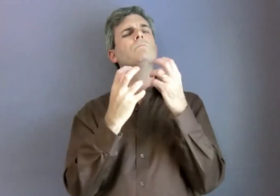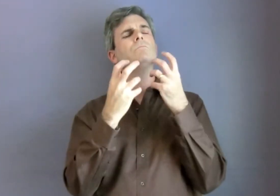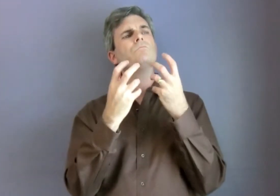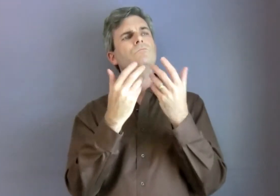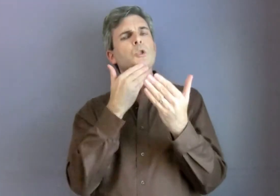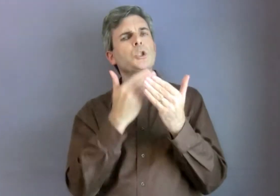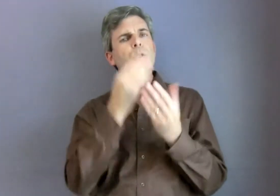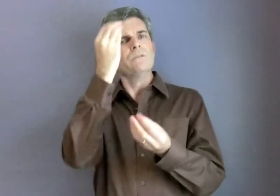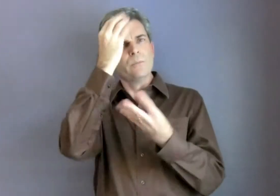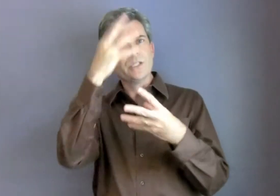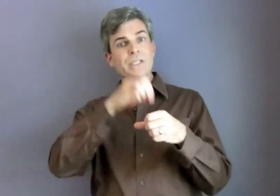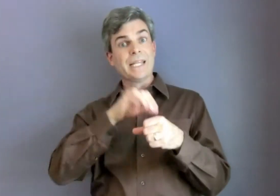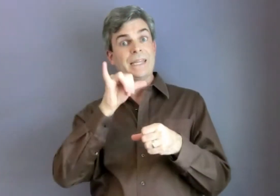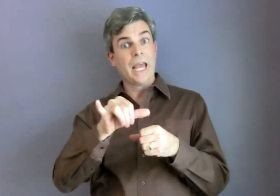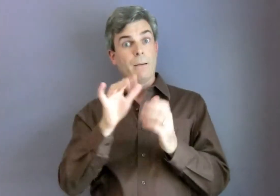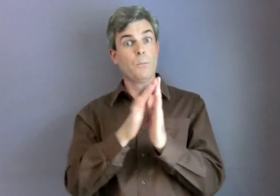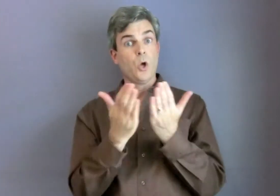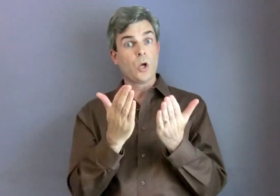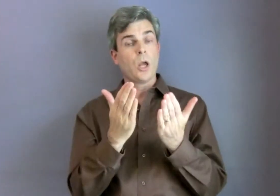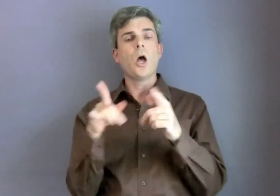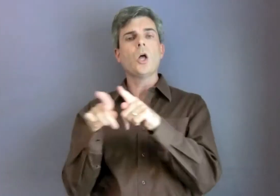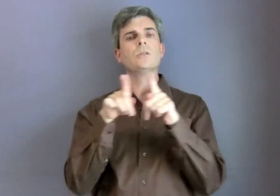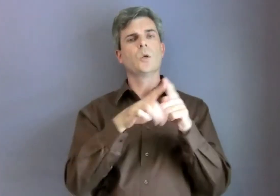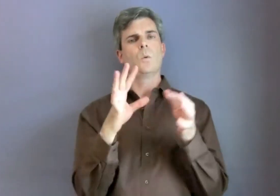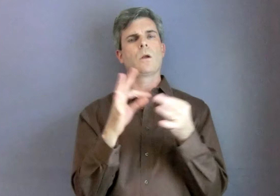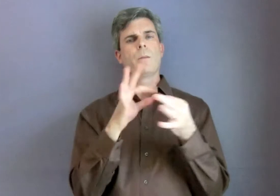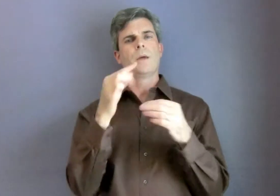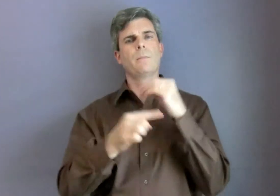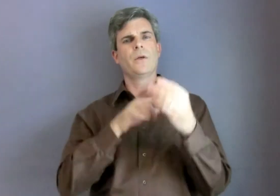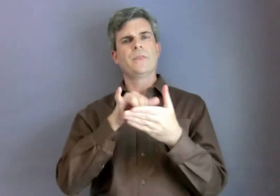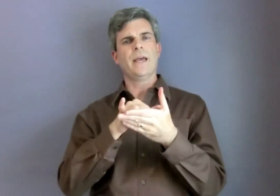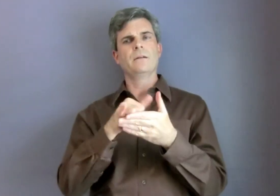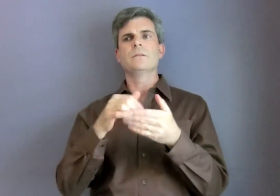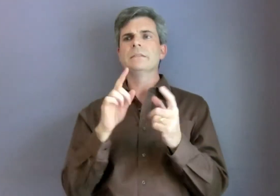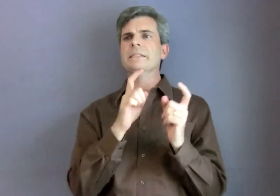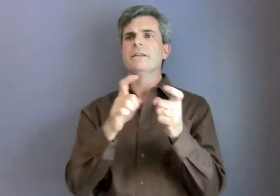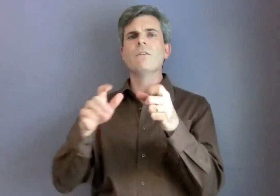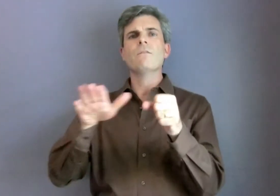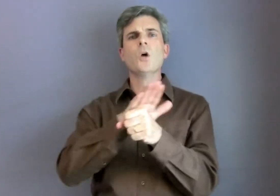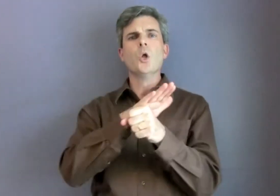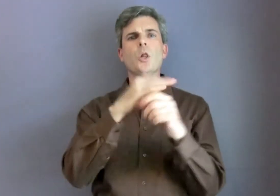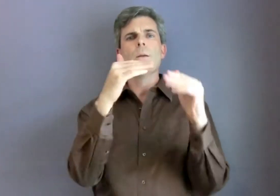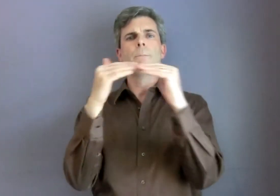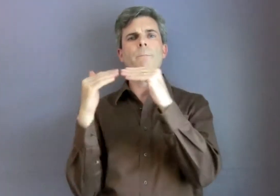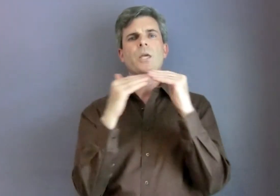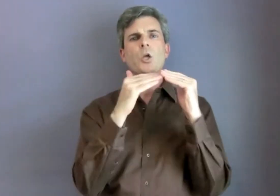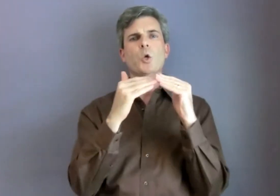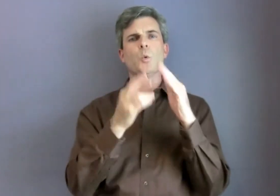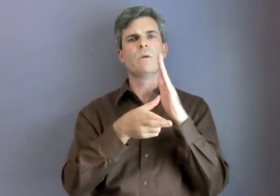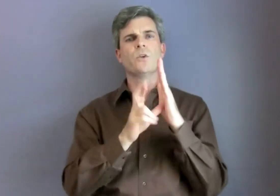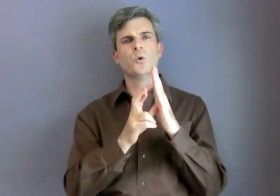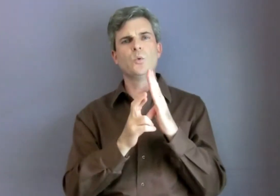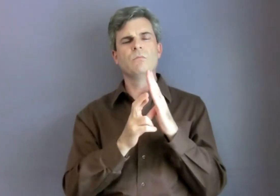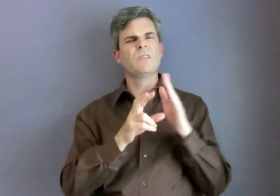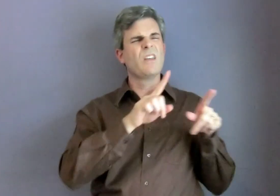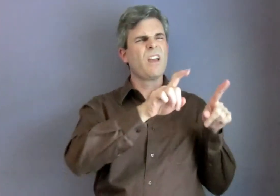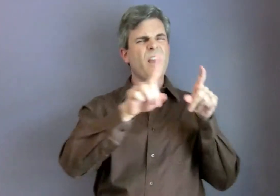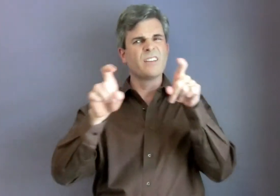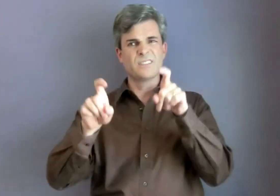their full peer review to it. But they asked one question. They said, is this repeatable? That was a fair question, because my memoir was simply how I found